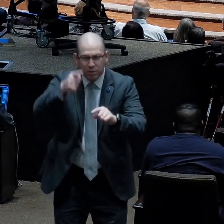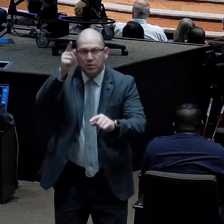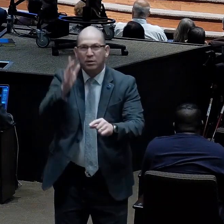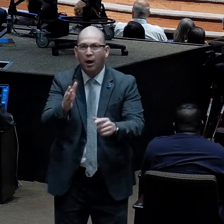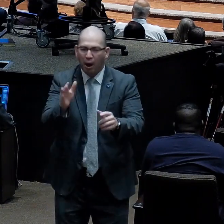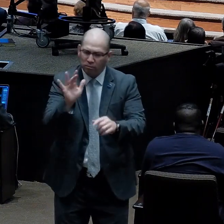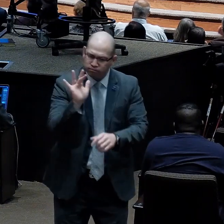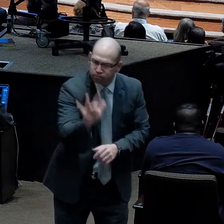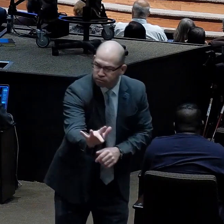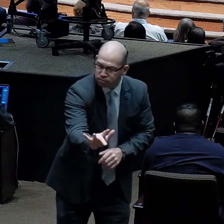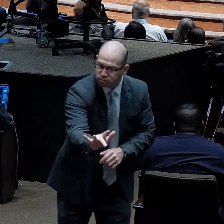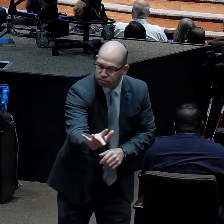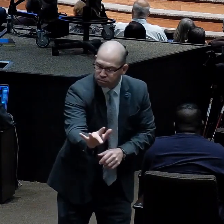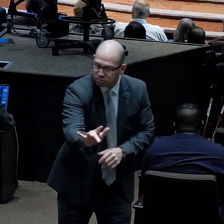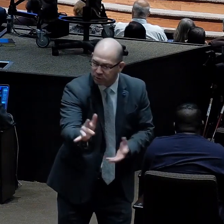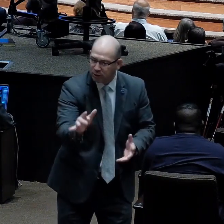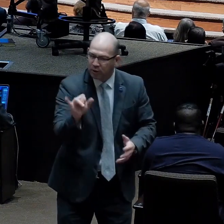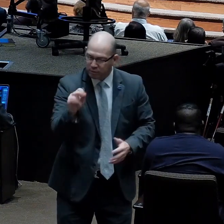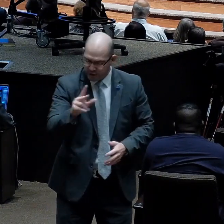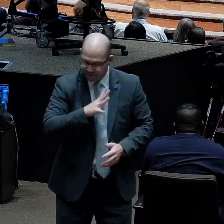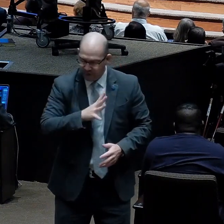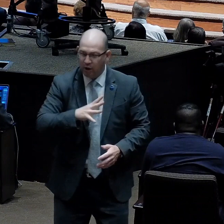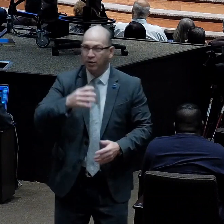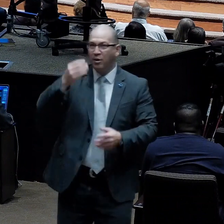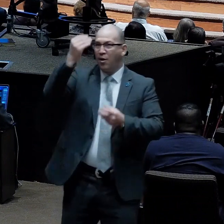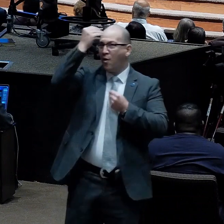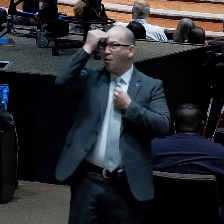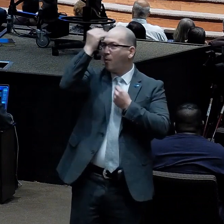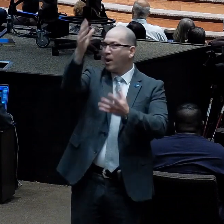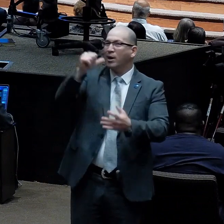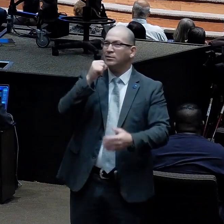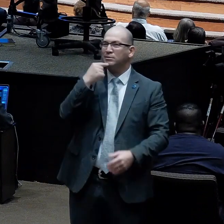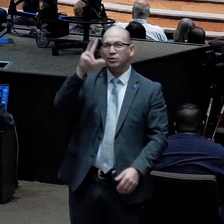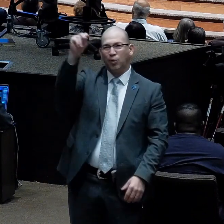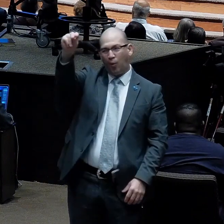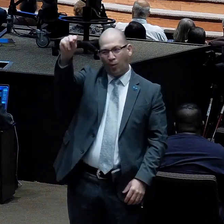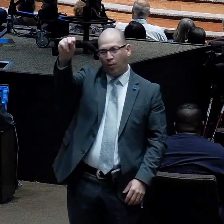When God puts something on your heart, don't say no to God.